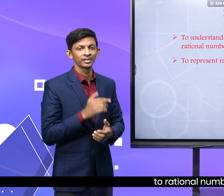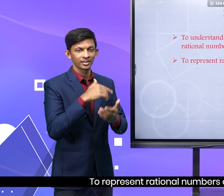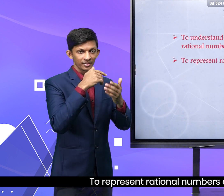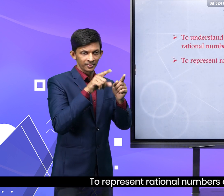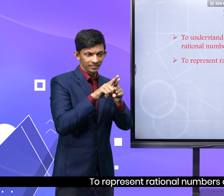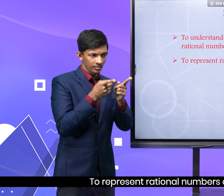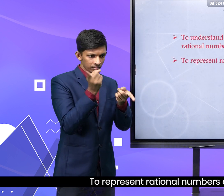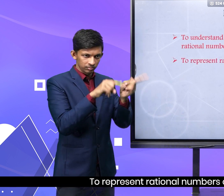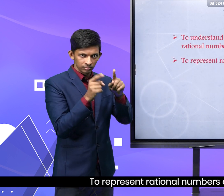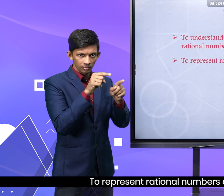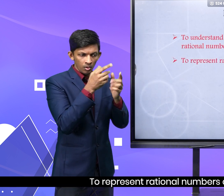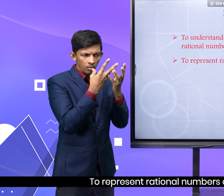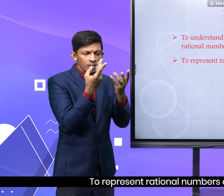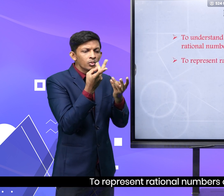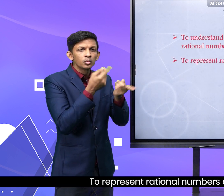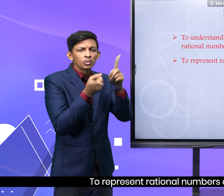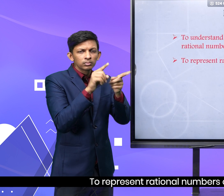To represent rational numbers on the number line.